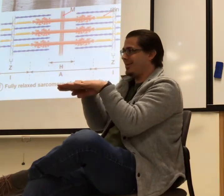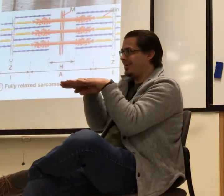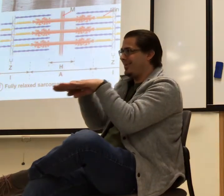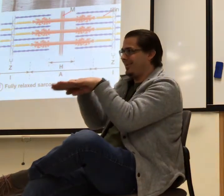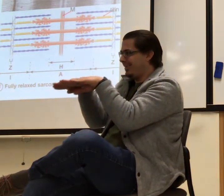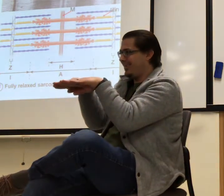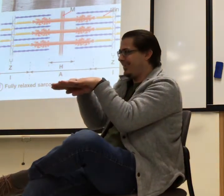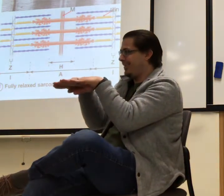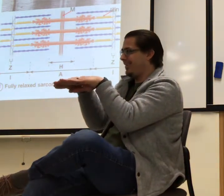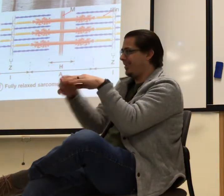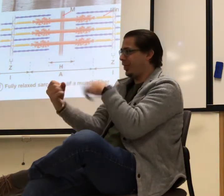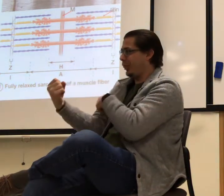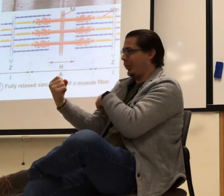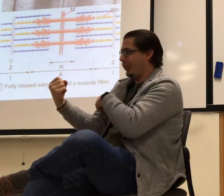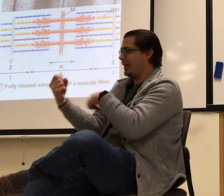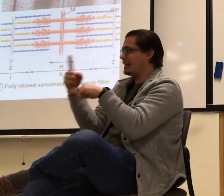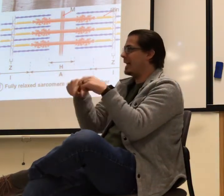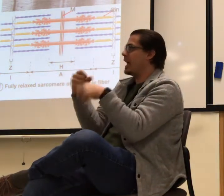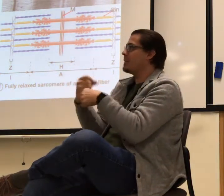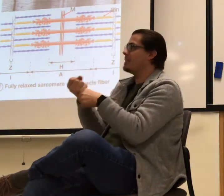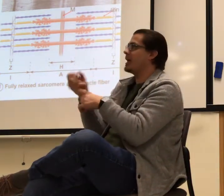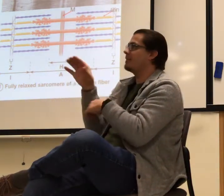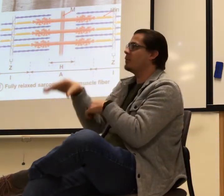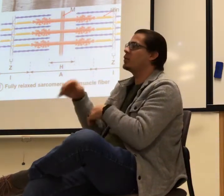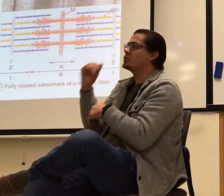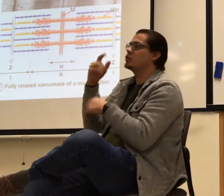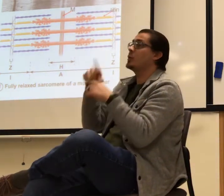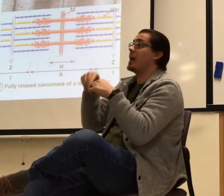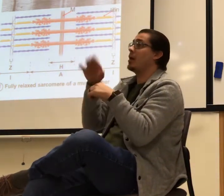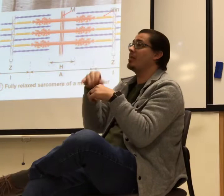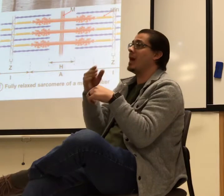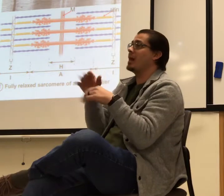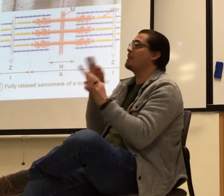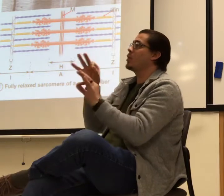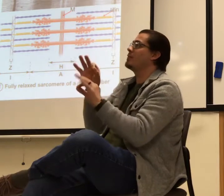force. So you depend on this optimal zone of overlap